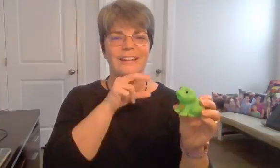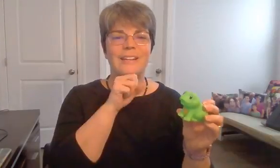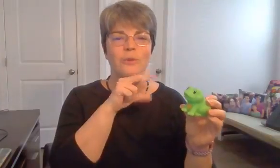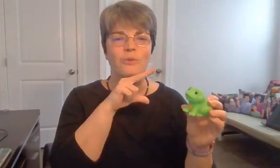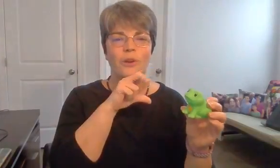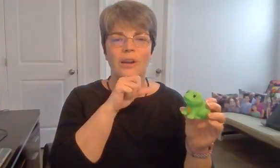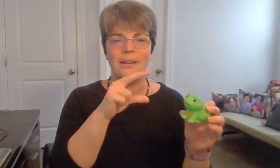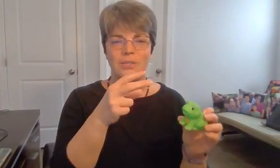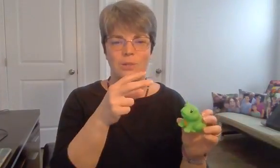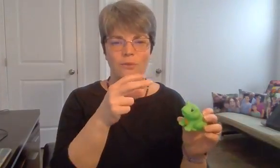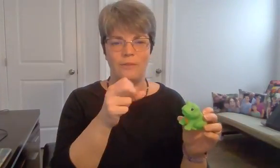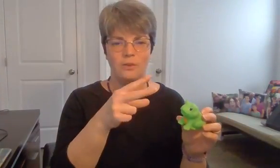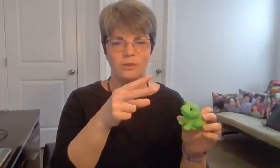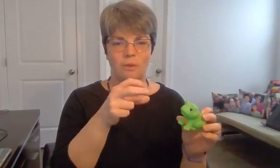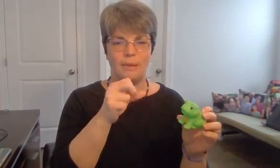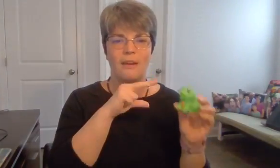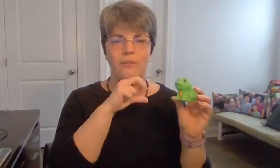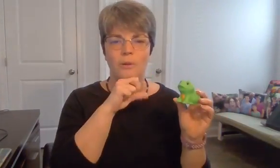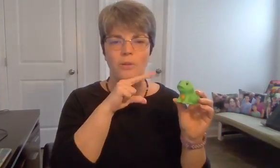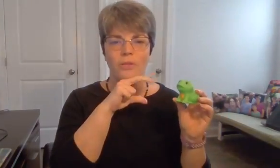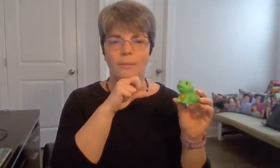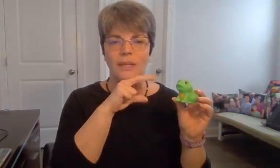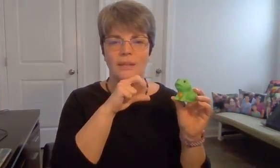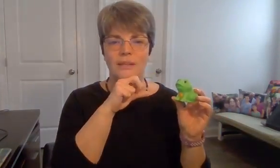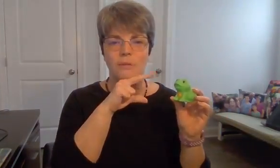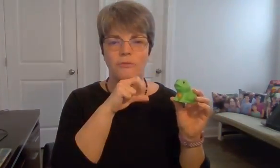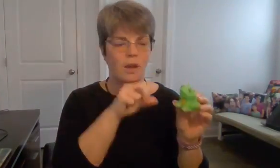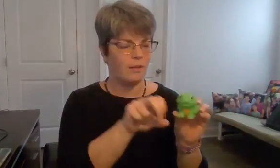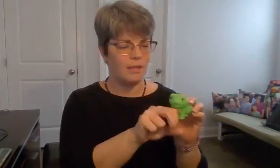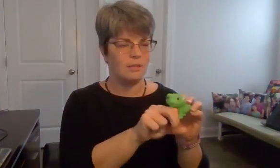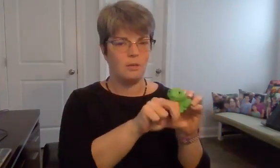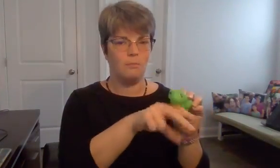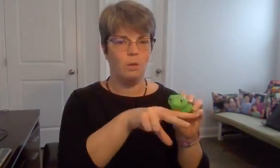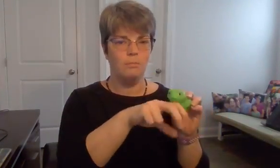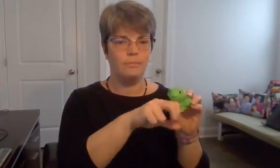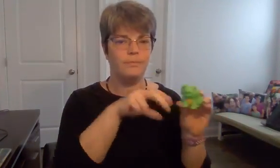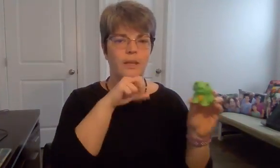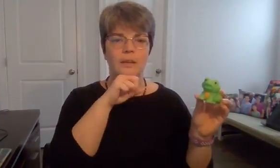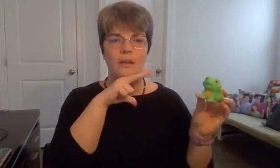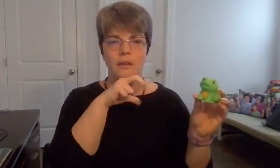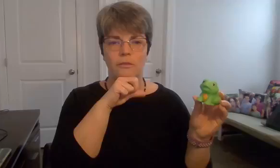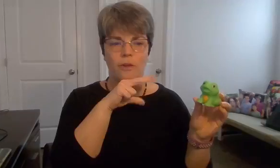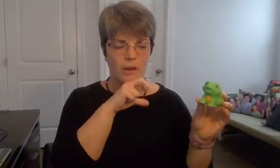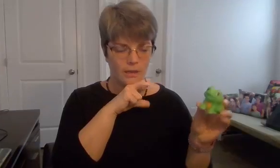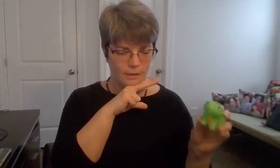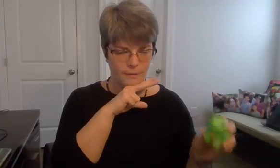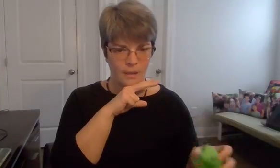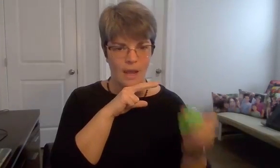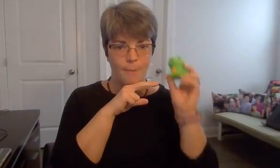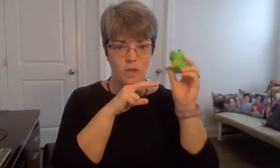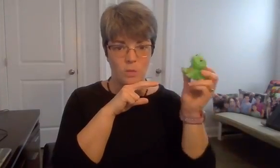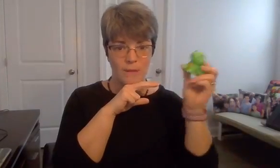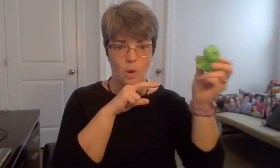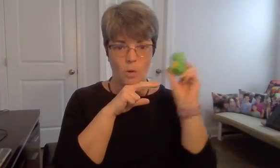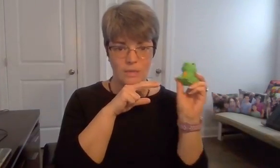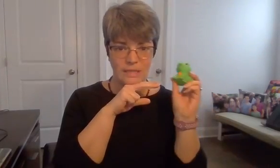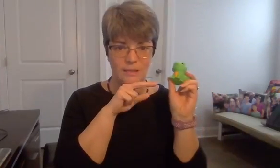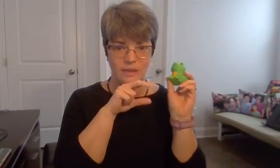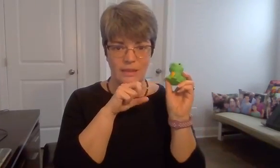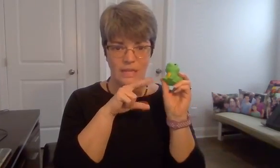So frog is 2 fingers jumping out from your thumb like this. Frog, like his little blue frog. But you want to be holding the thing near